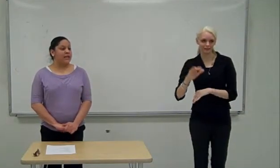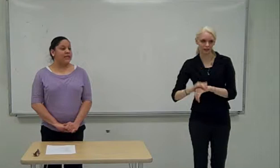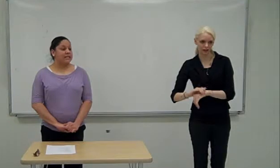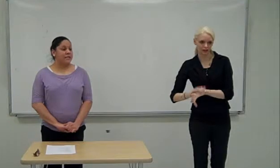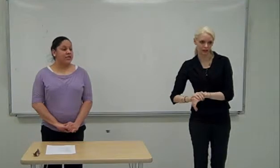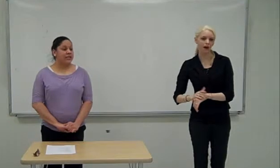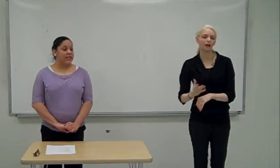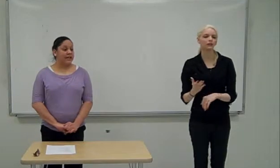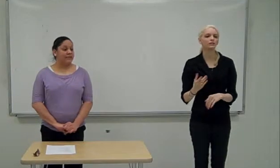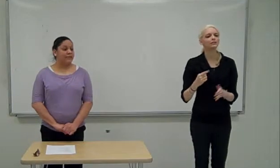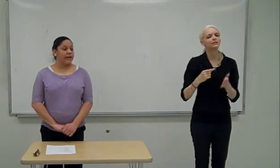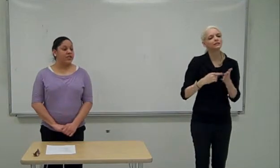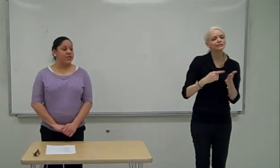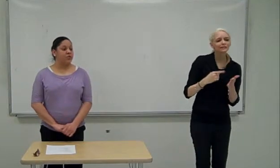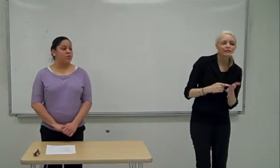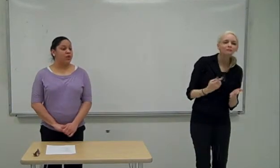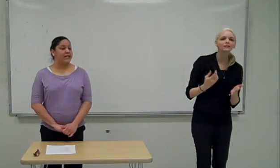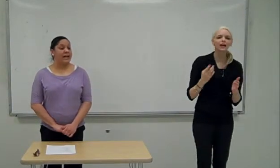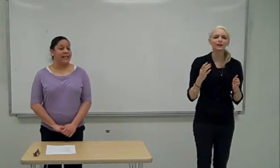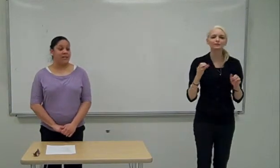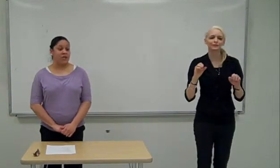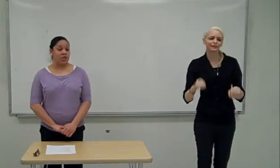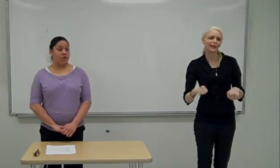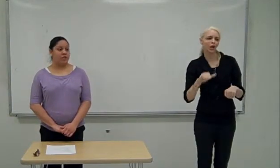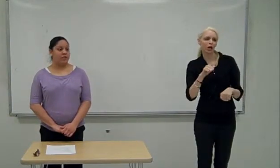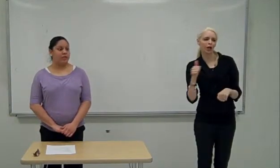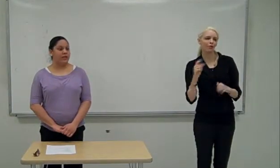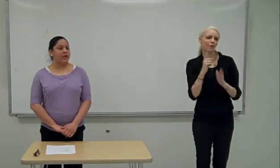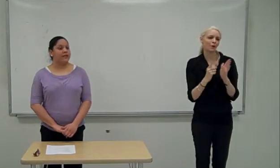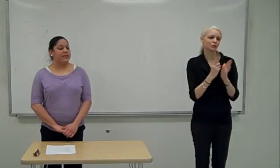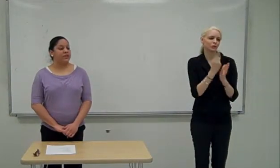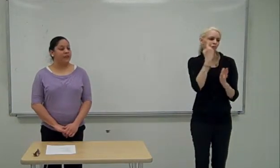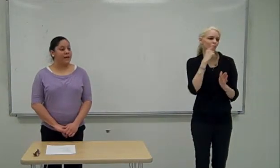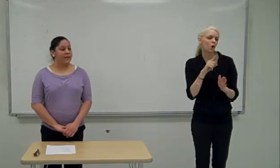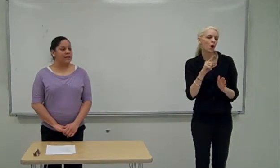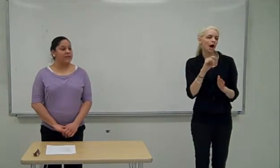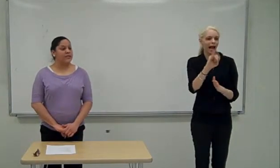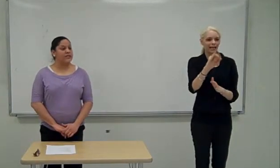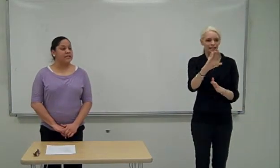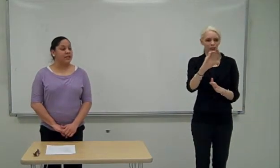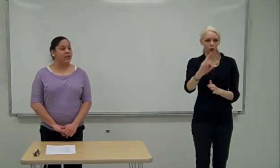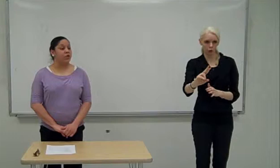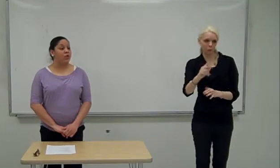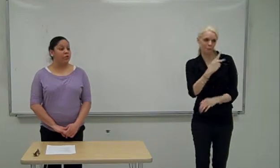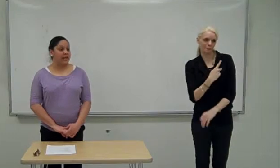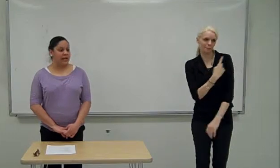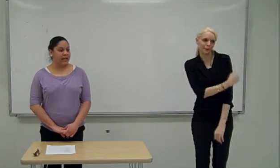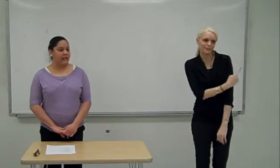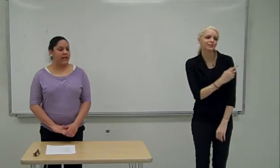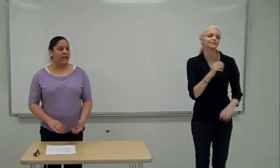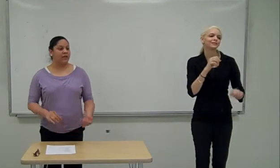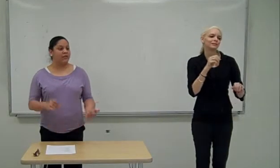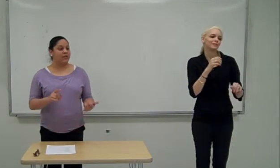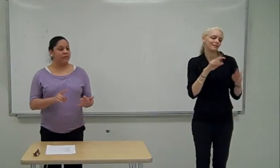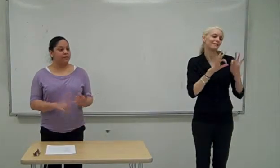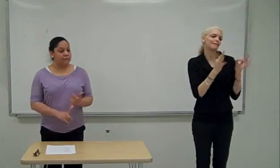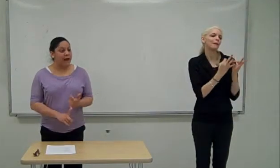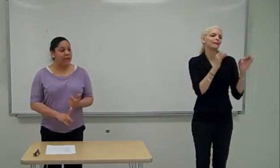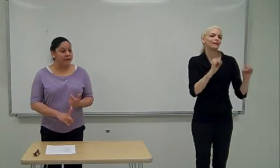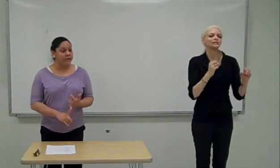Sometimes we make an exception again for patients who are in ICU, that their family members could stay there overnight, like